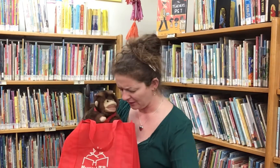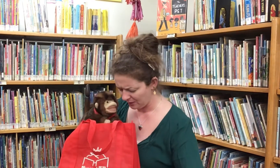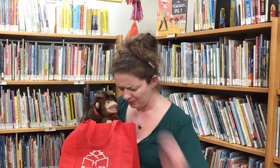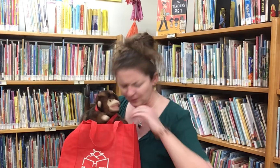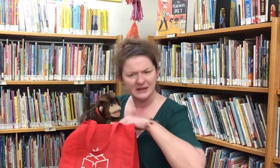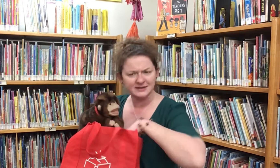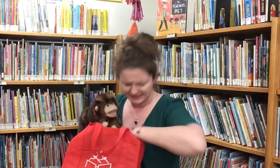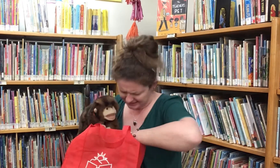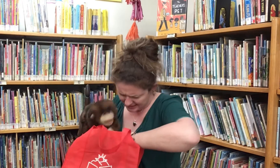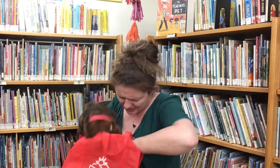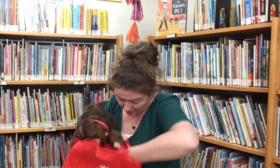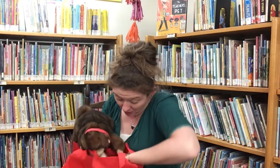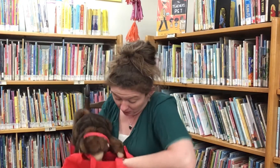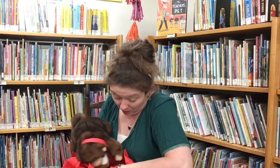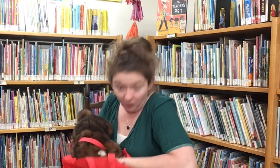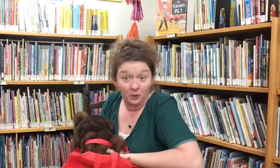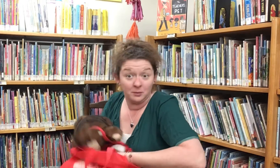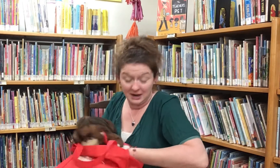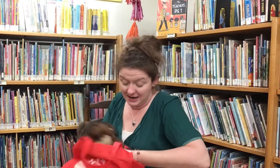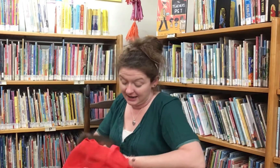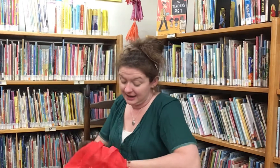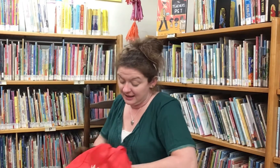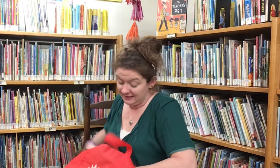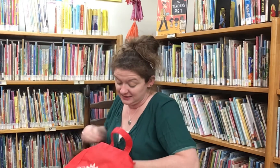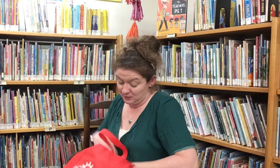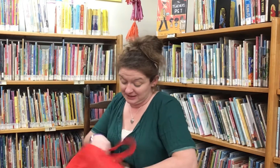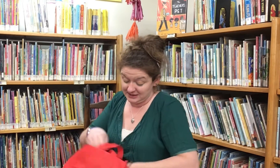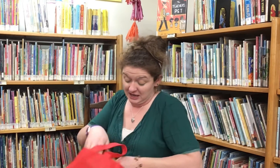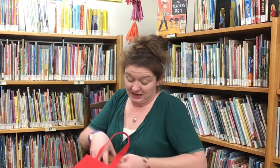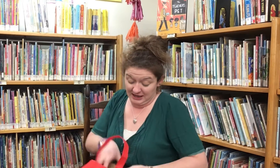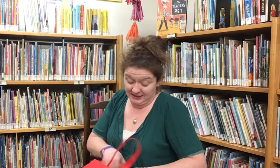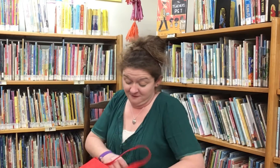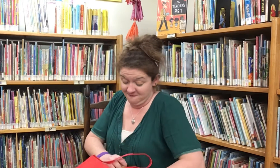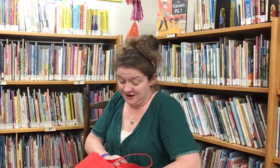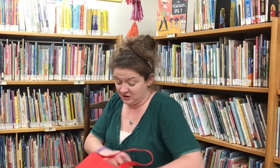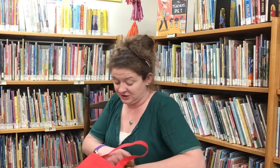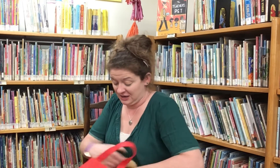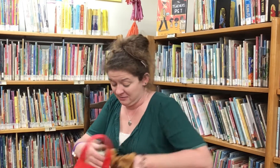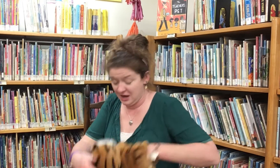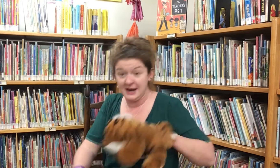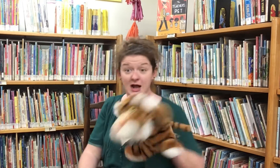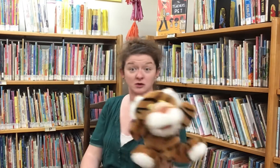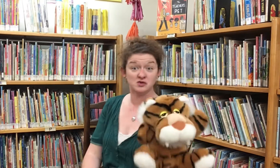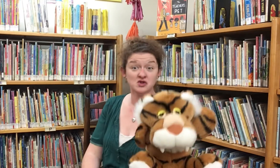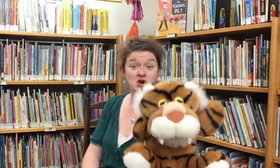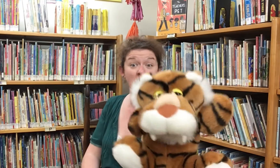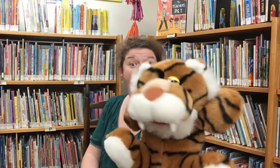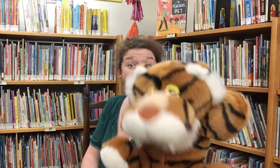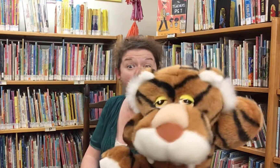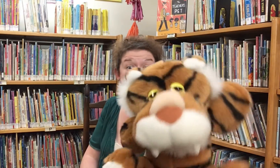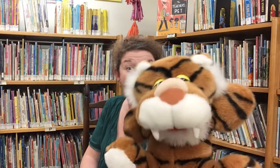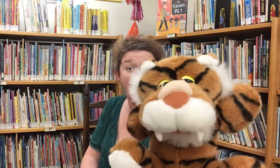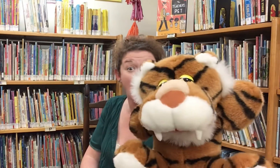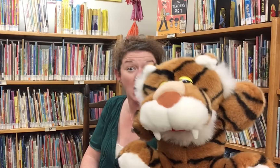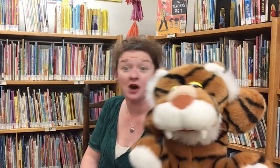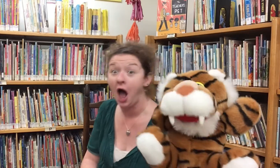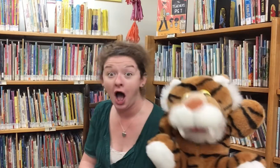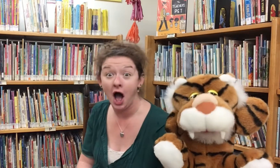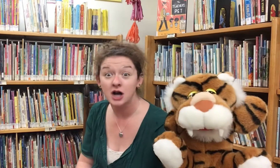Who else is in here? Oh, my. This one is kind of fierce. Come on out. Roar! Do you know